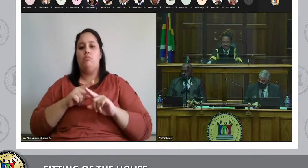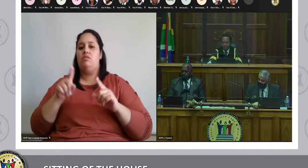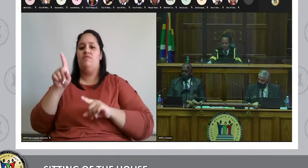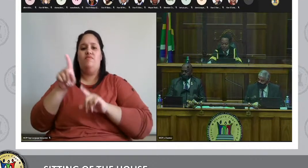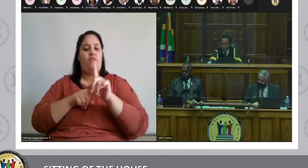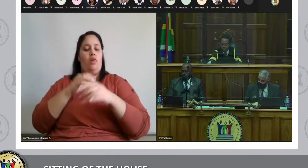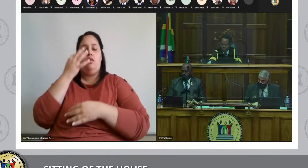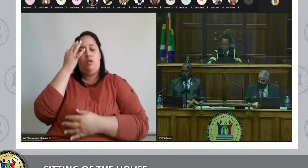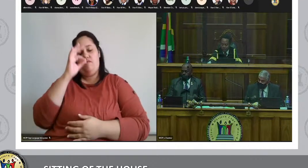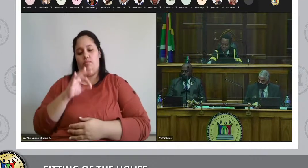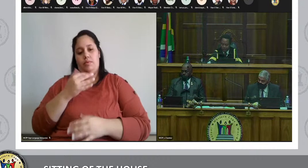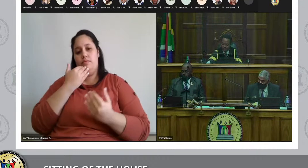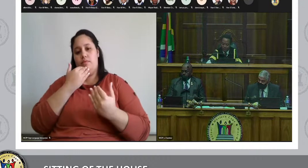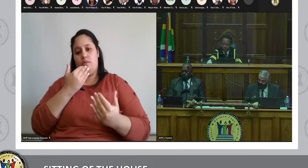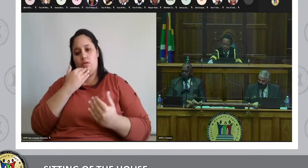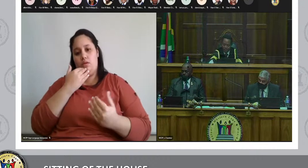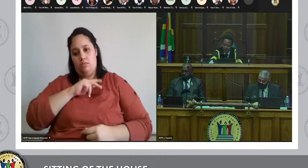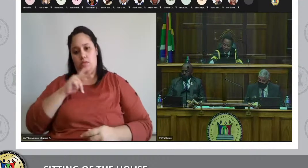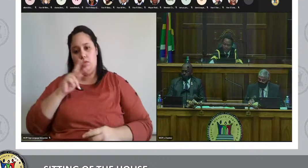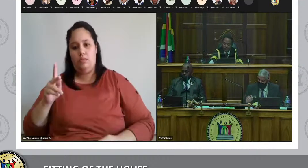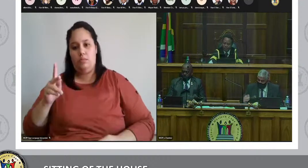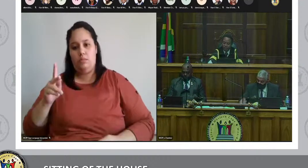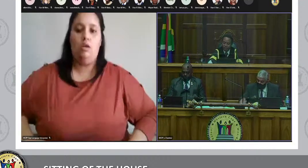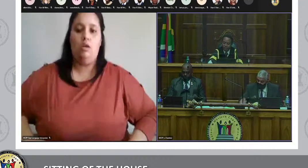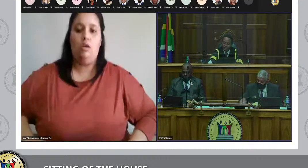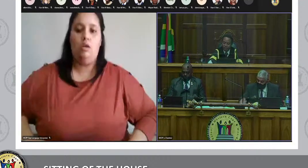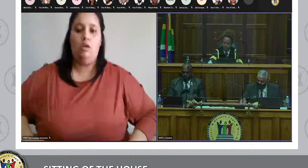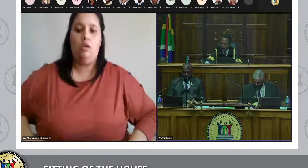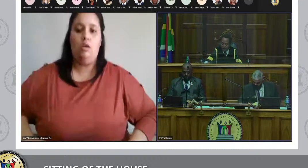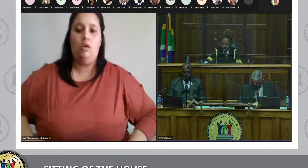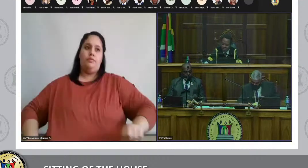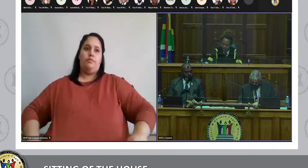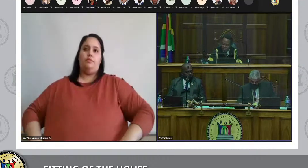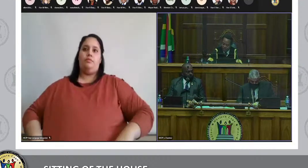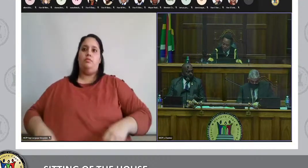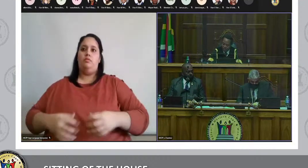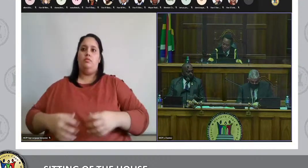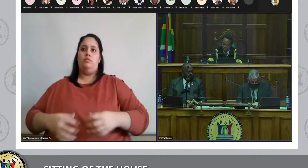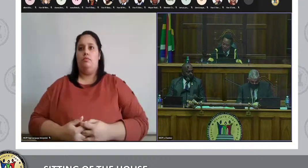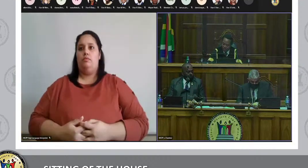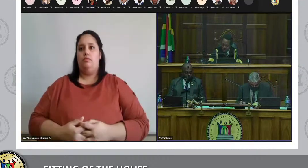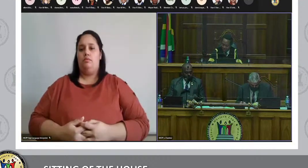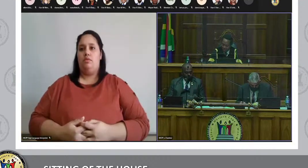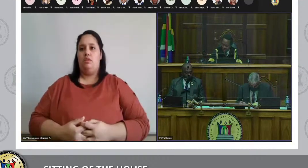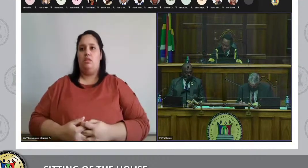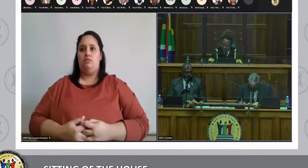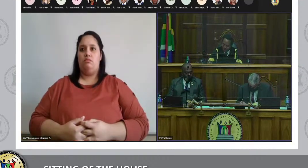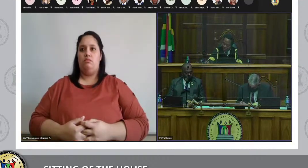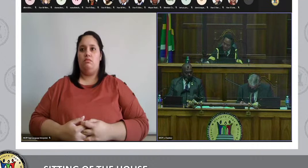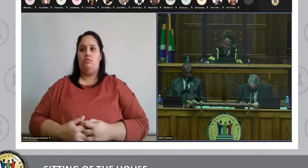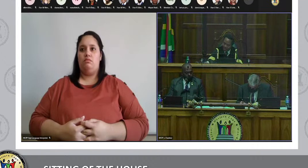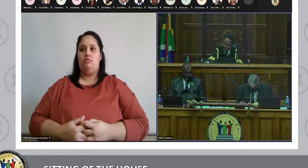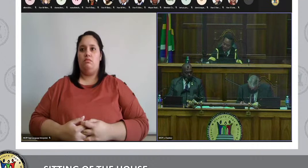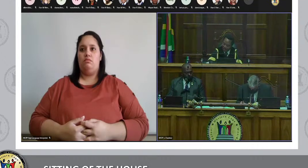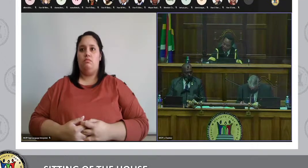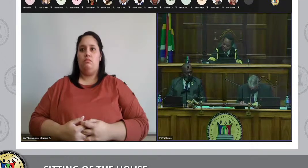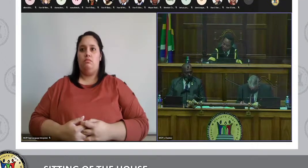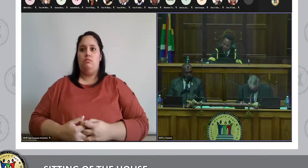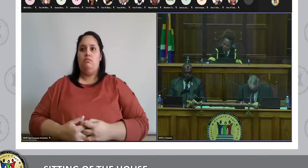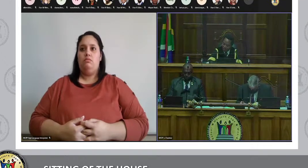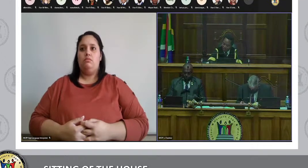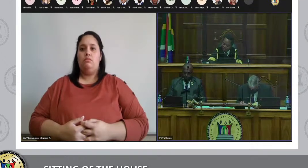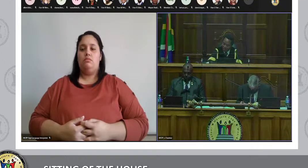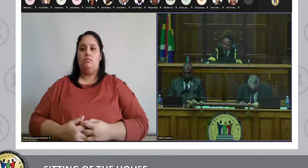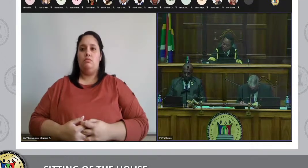failed government. I thank you, Speaker. Thank you, Honorable Makamba Bokia.